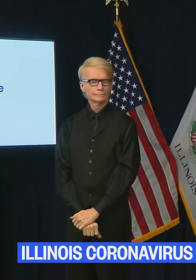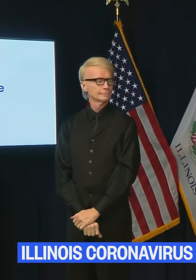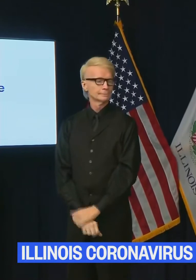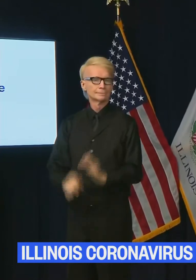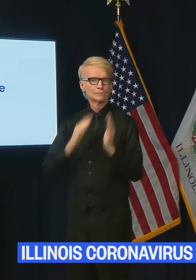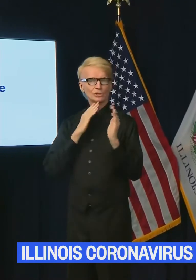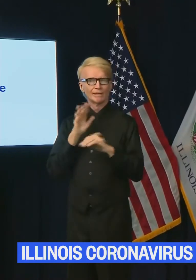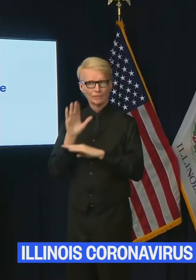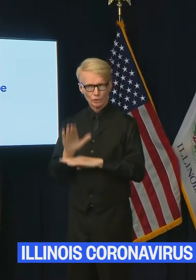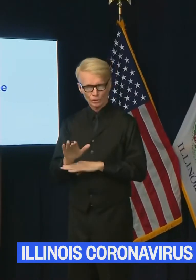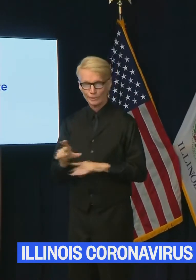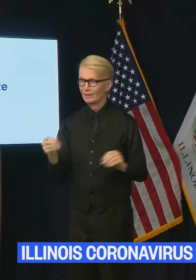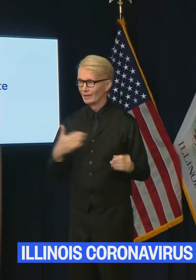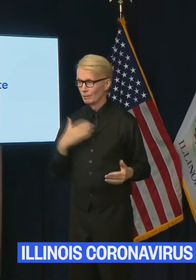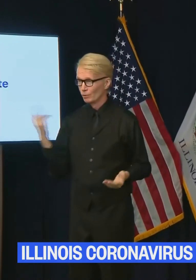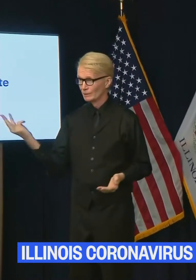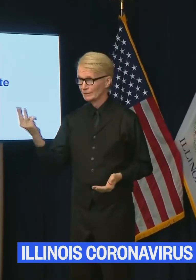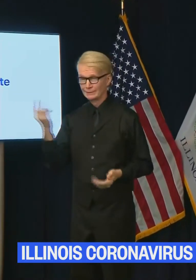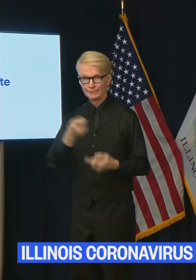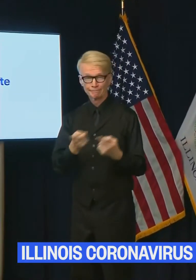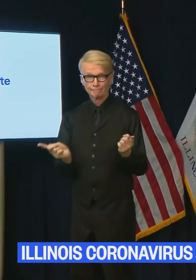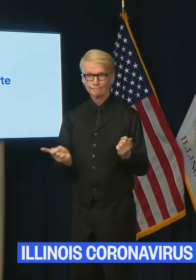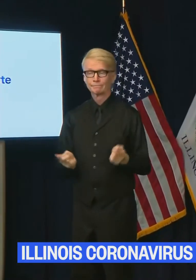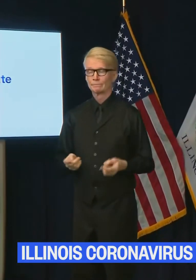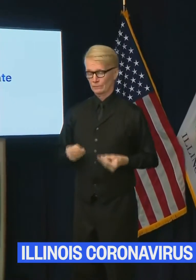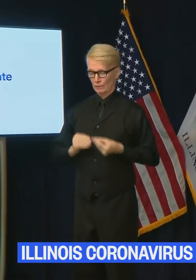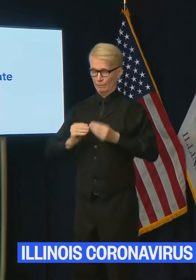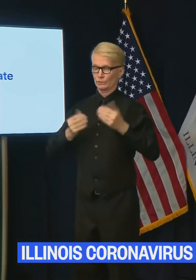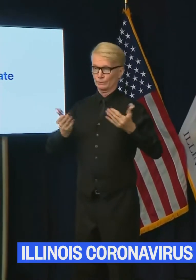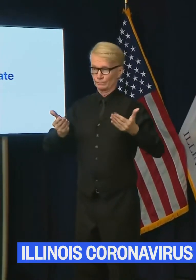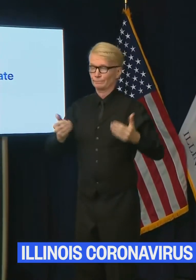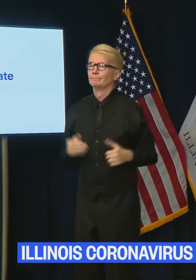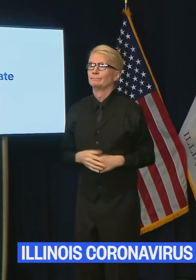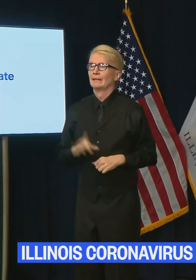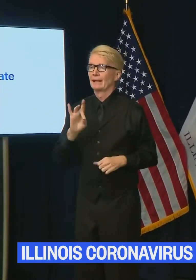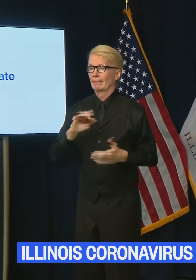Good afternoon, everyone. Happy Wednesday. The latest numbers, we have